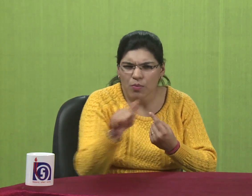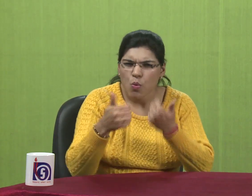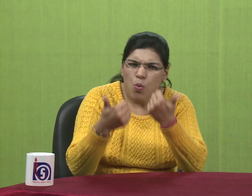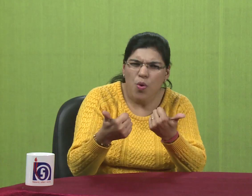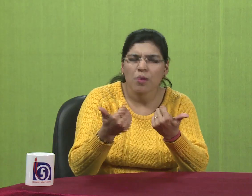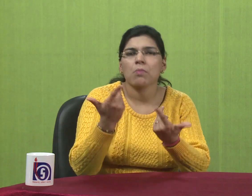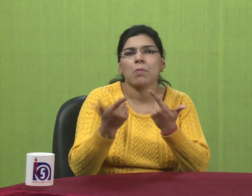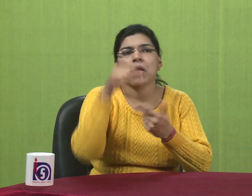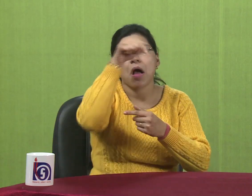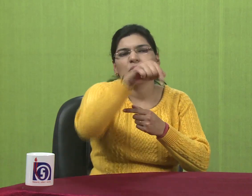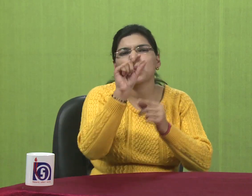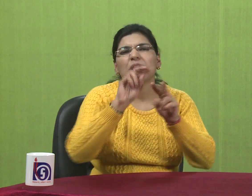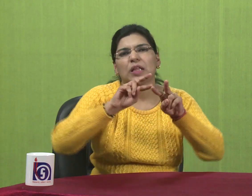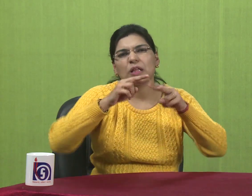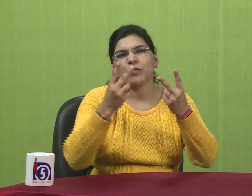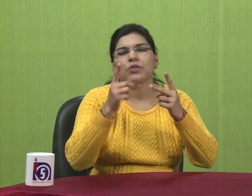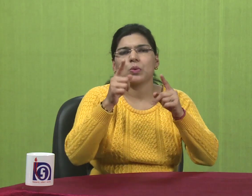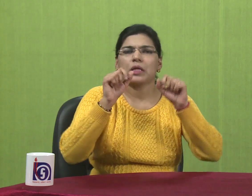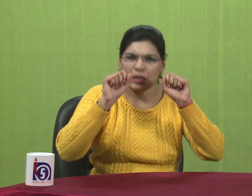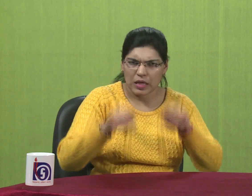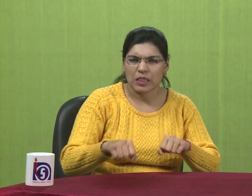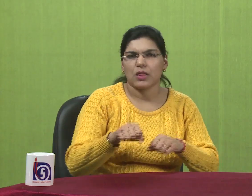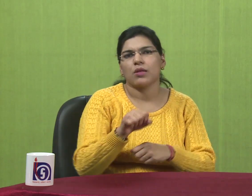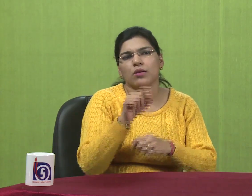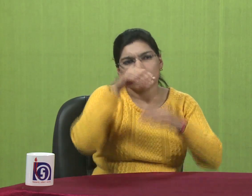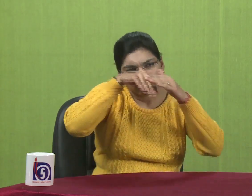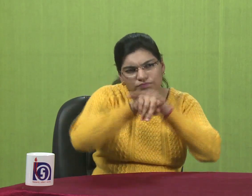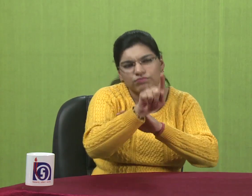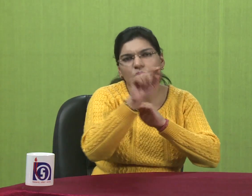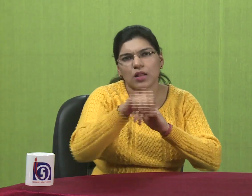It could be a glitch also. So you can add to the dictionary